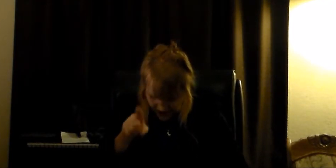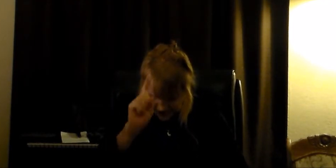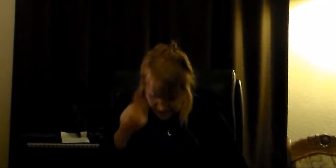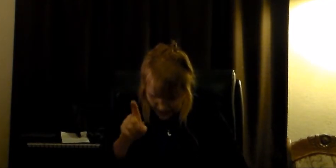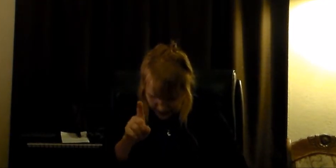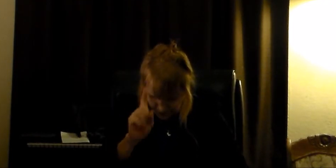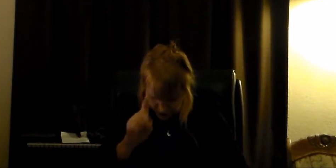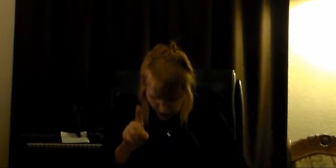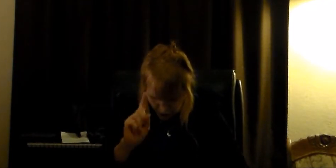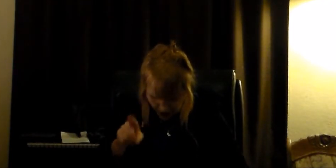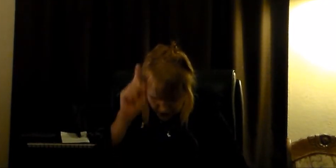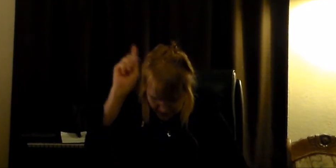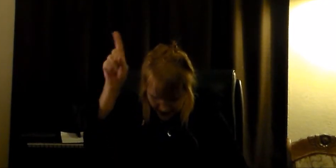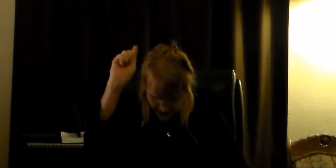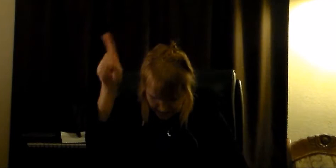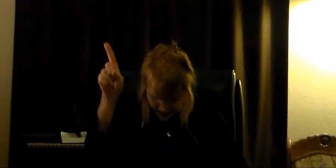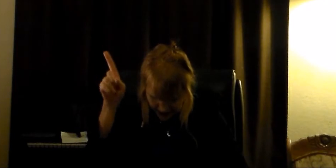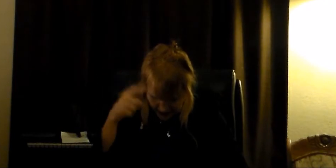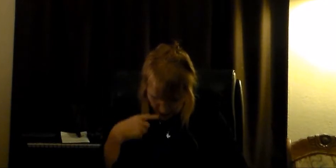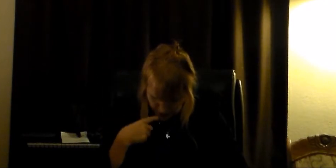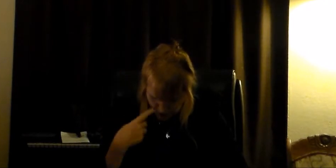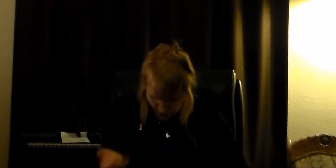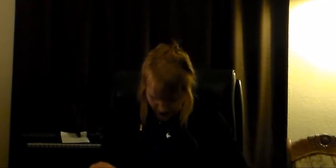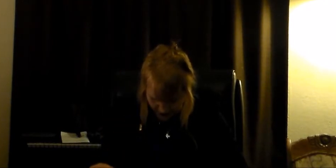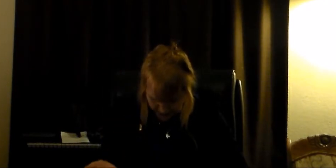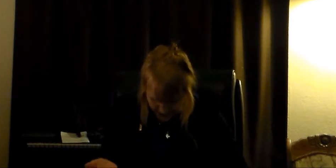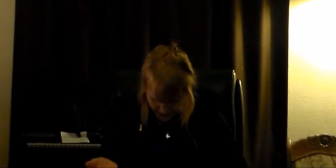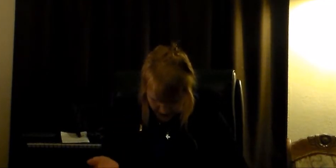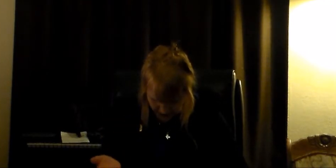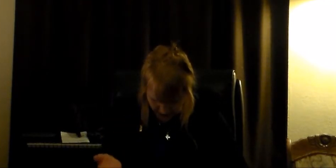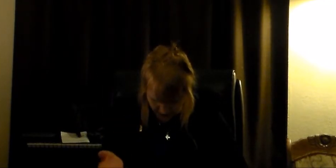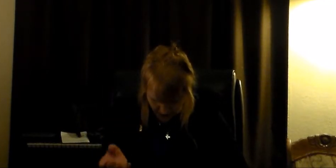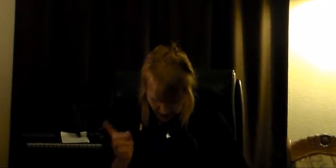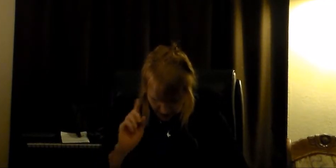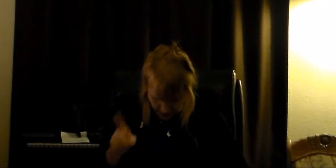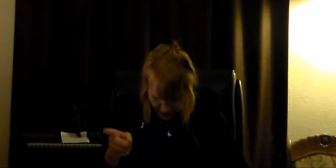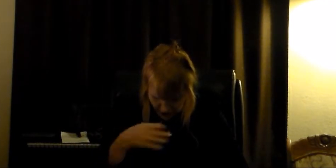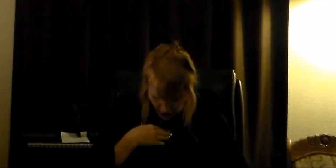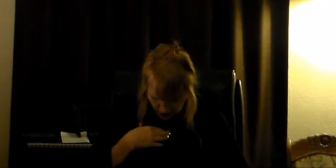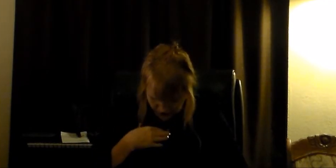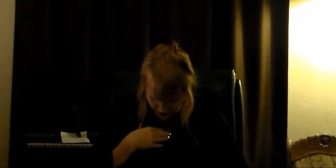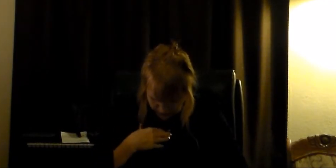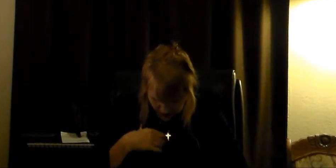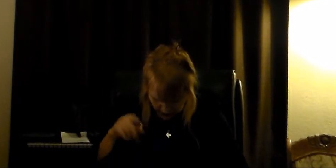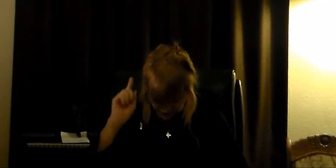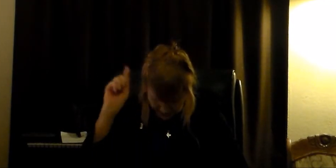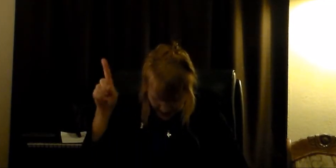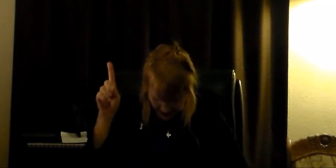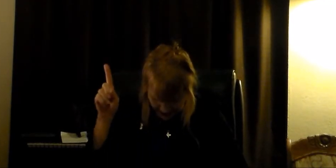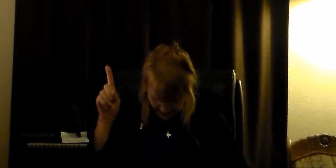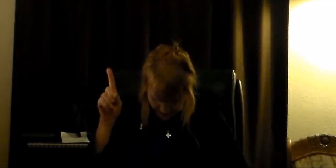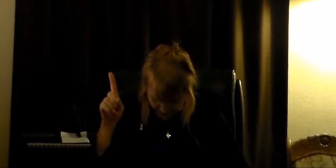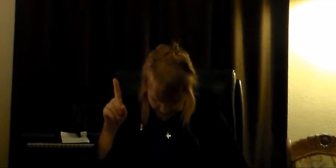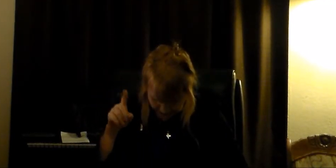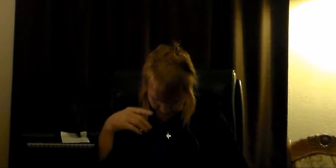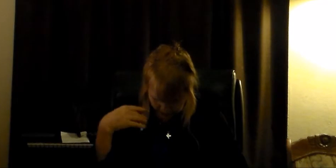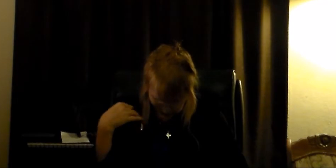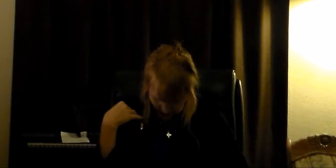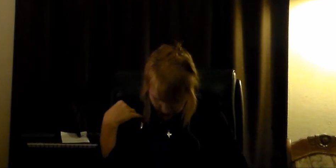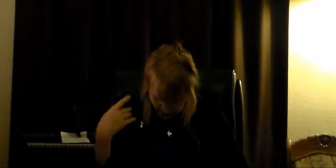These people you honor may with your lips, but your hearts are far from me.